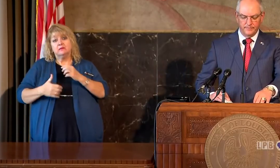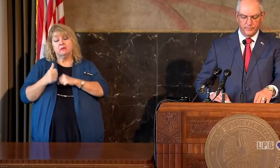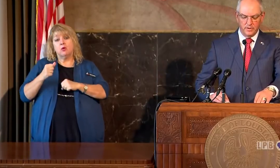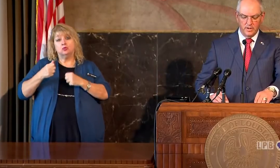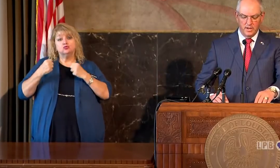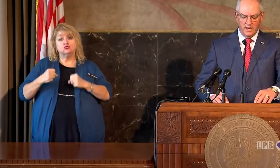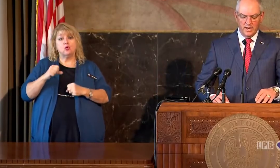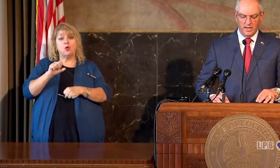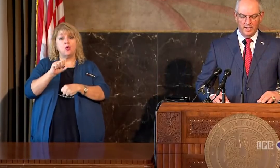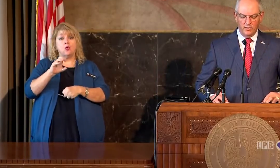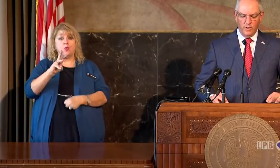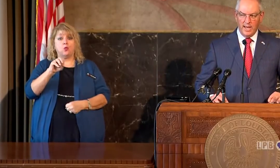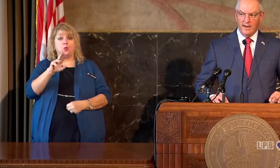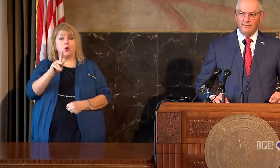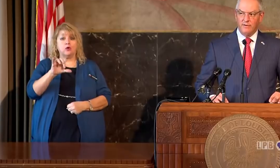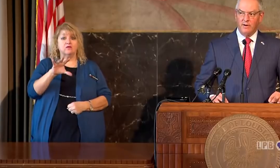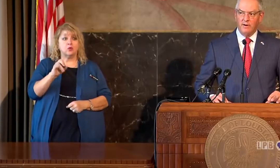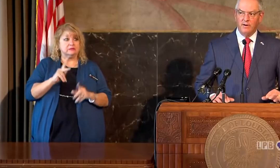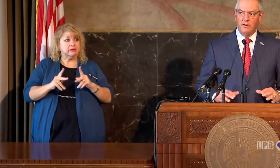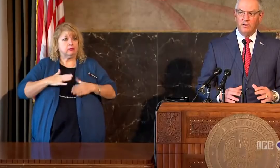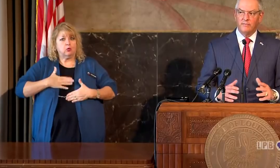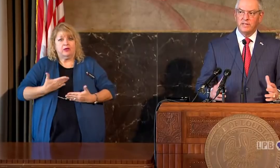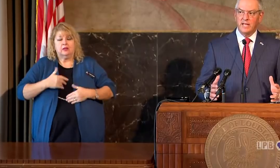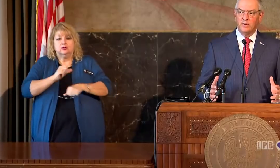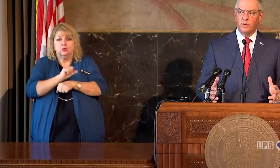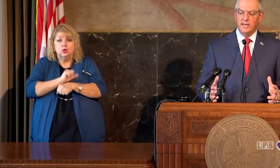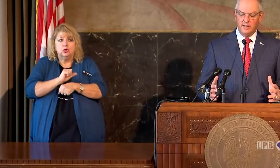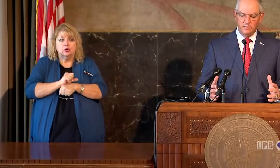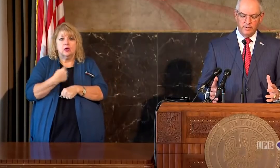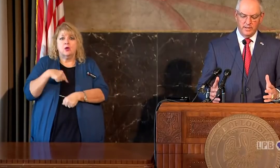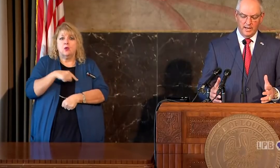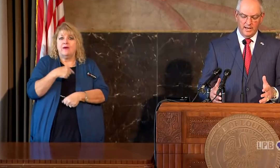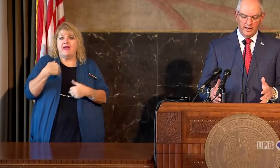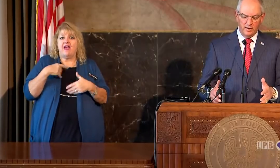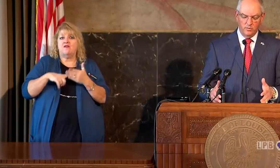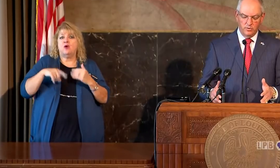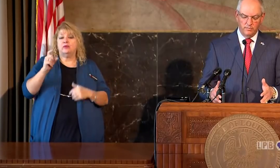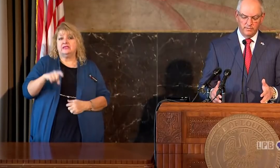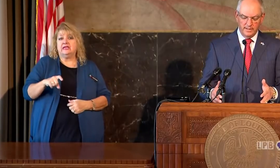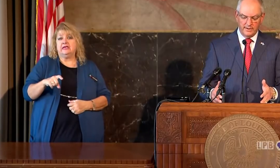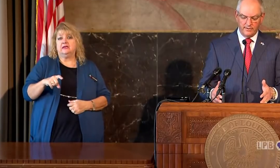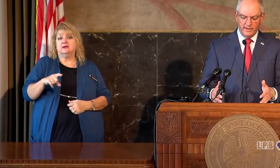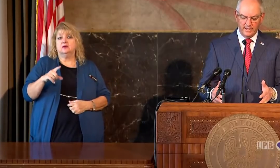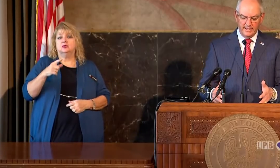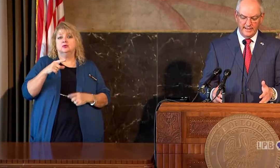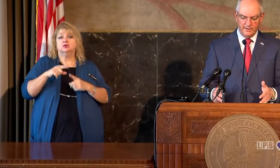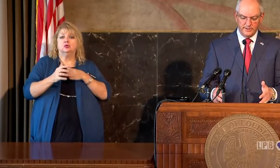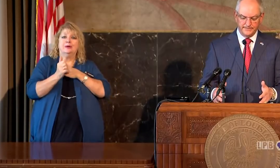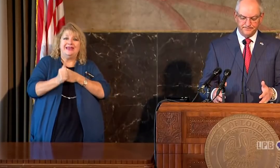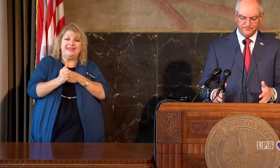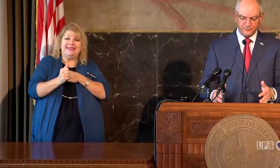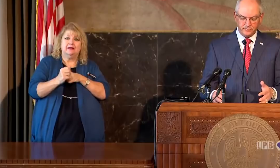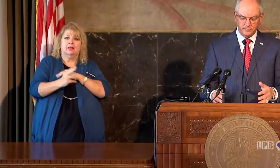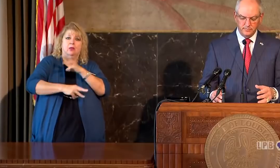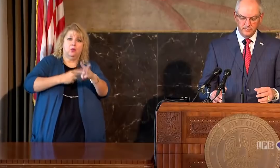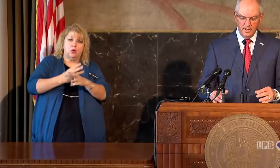Louisiana. And we have everything that we need to be a global leader in clean